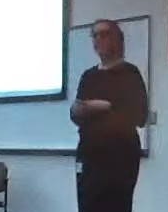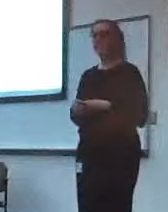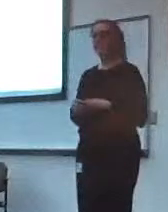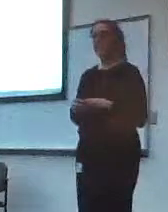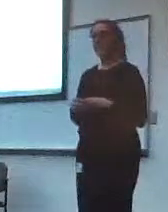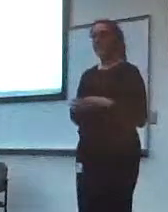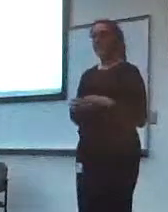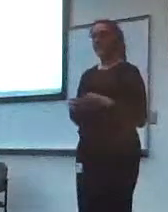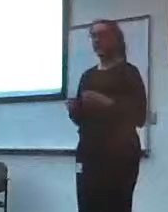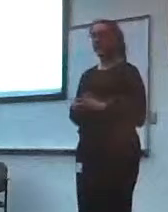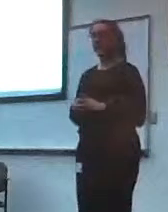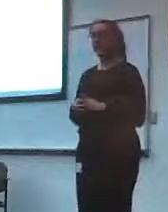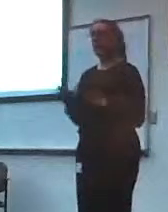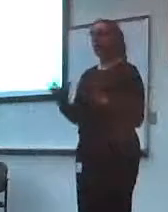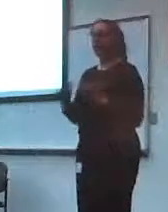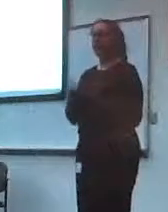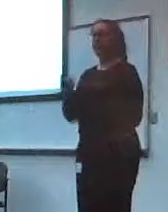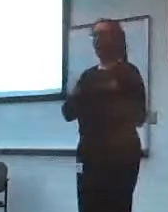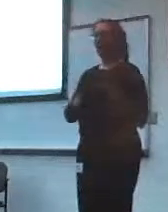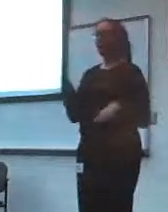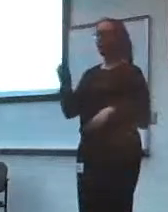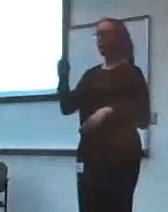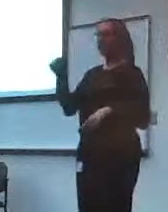Those are the theories they both agree with.